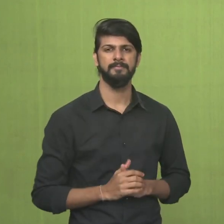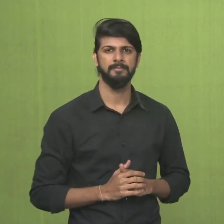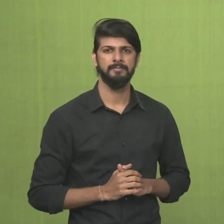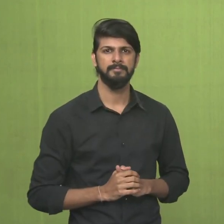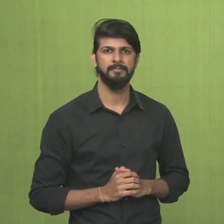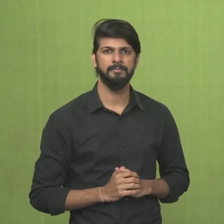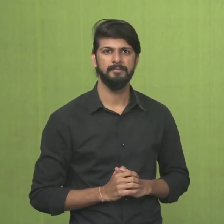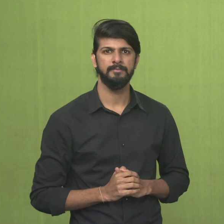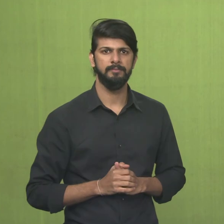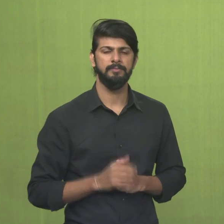palanquin.